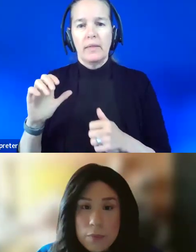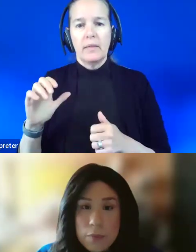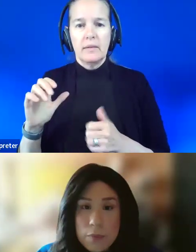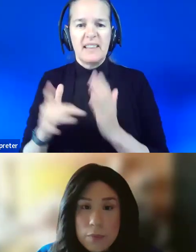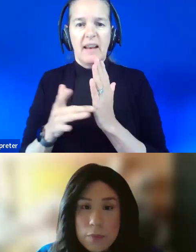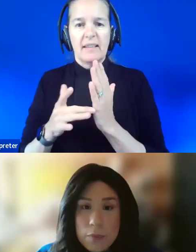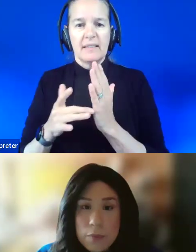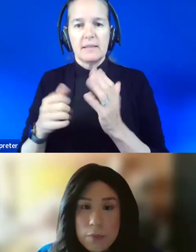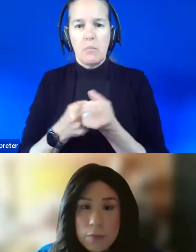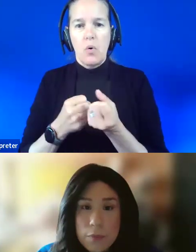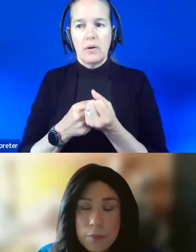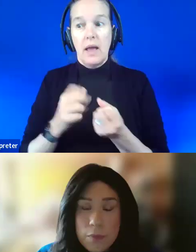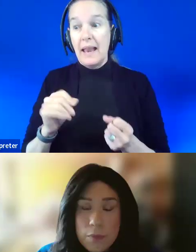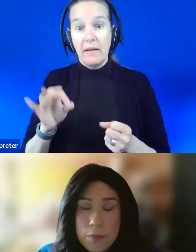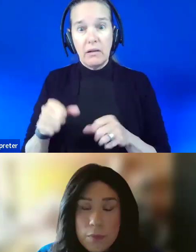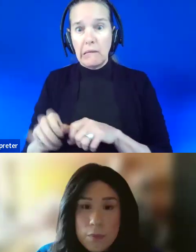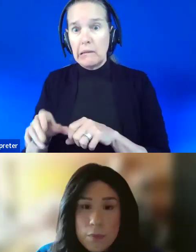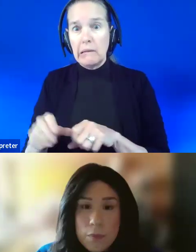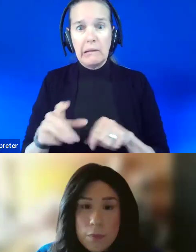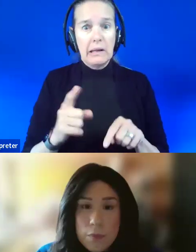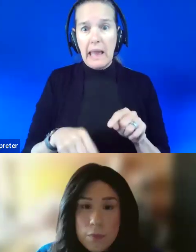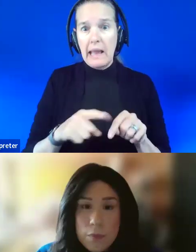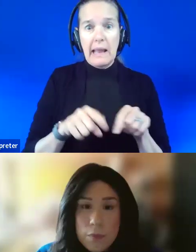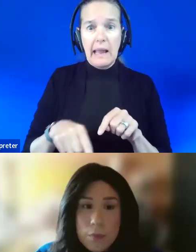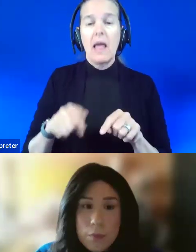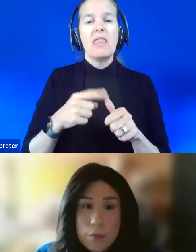those things are working for you, you can also email us at